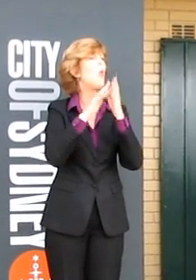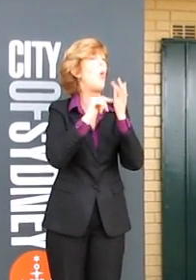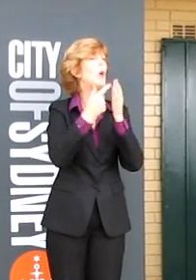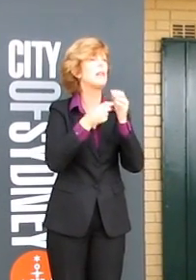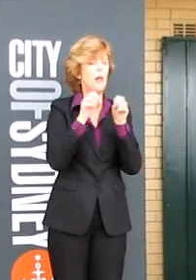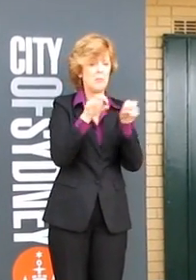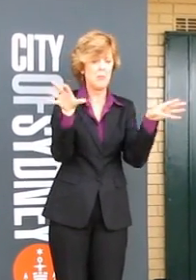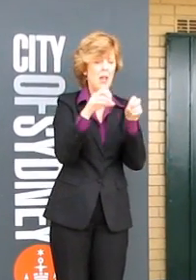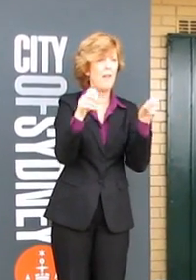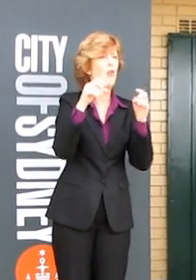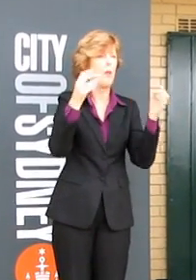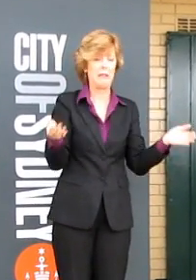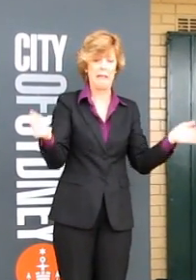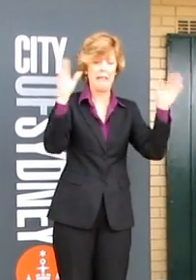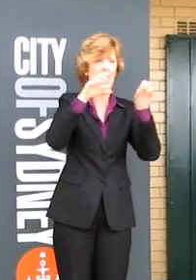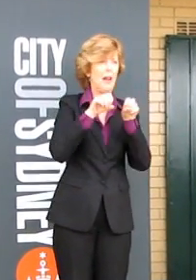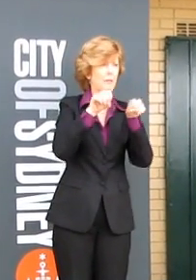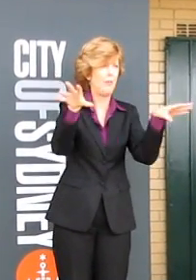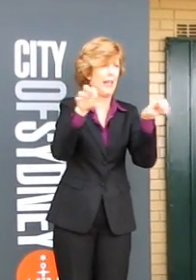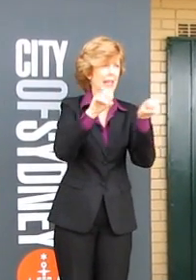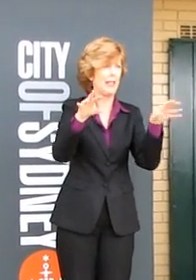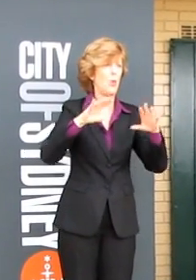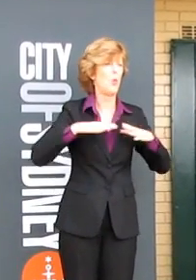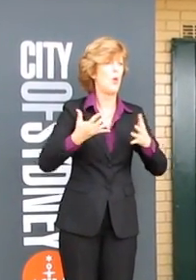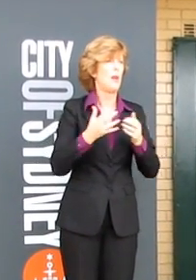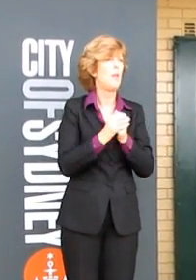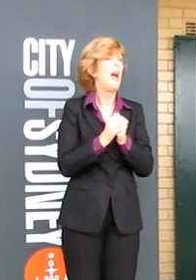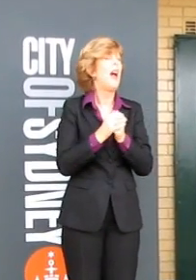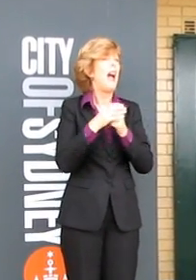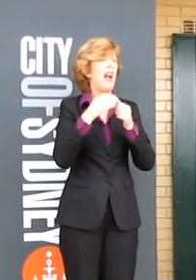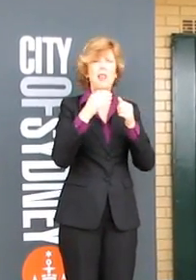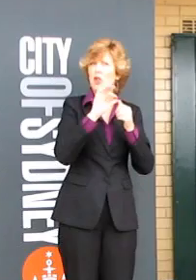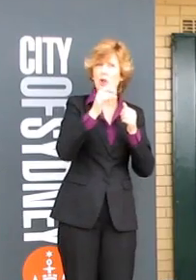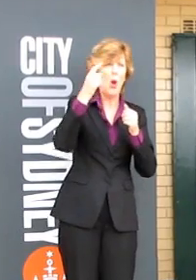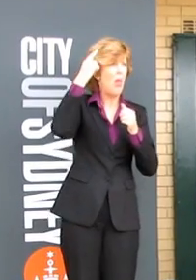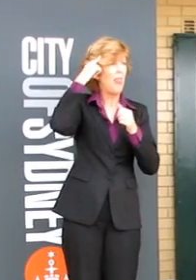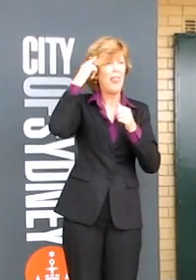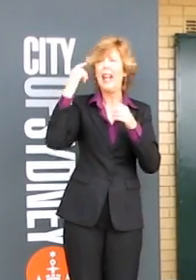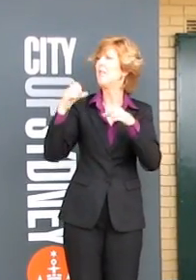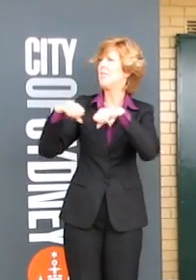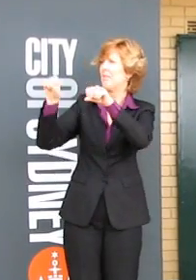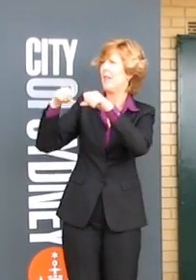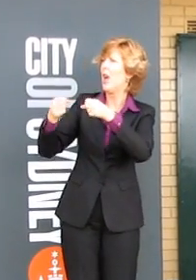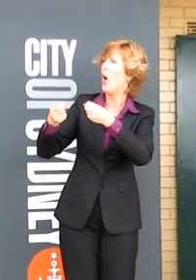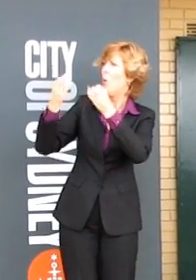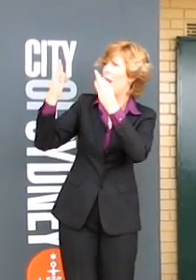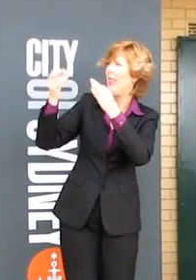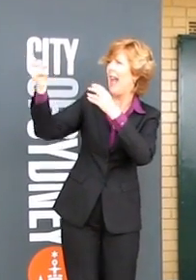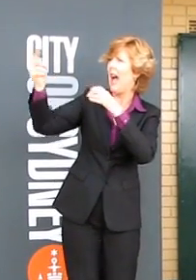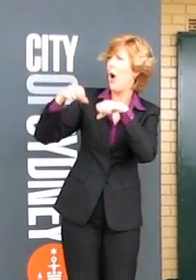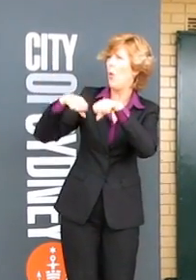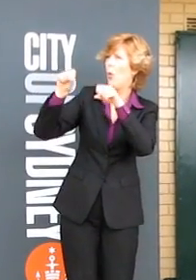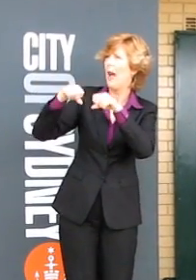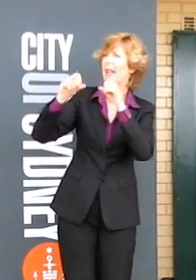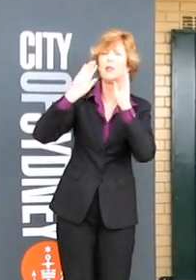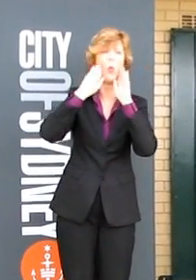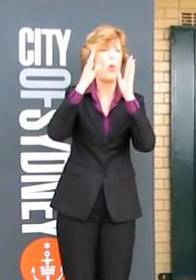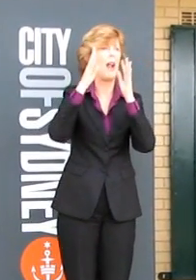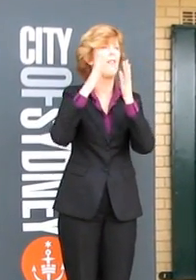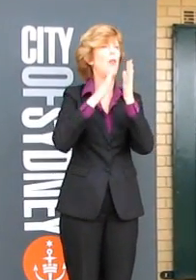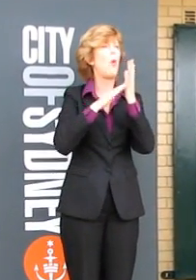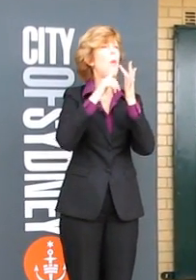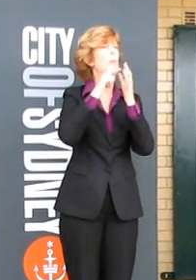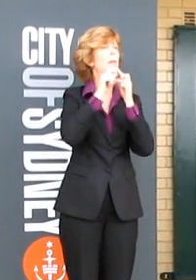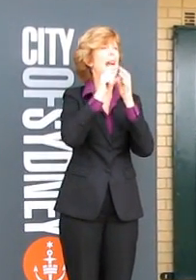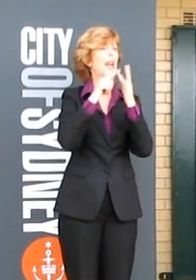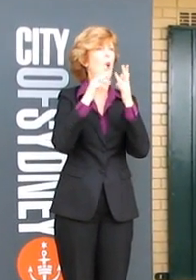of native meadows. Don't think that they're just weeds up there and haven't been mowed. That's a meadow up there. And isn't that wonderful that the